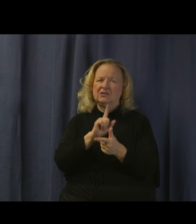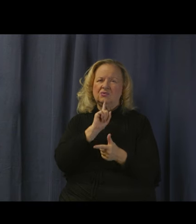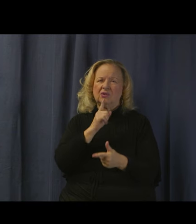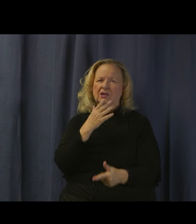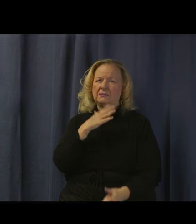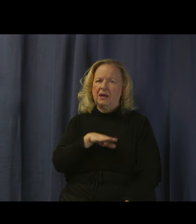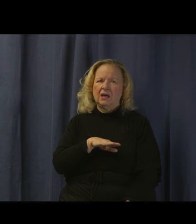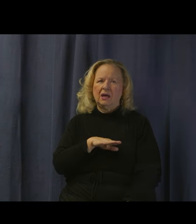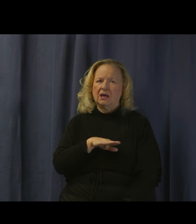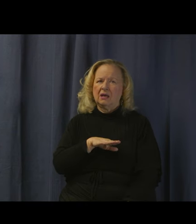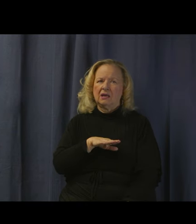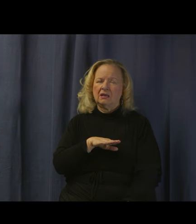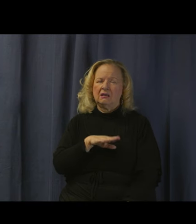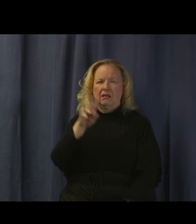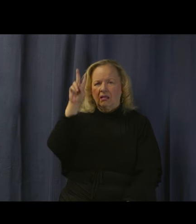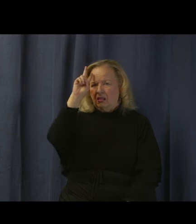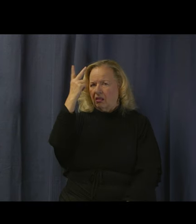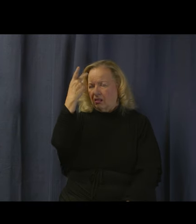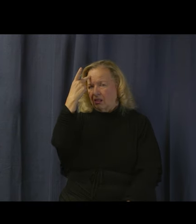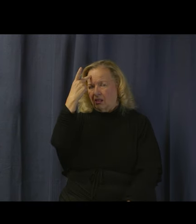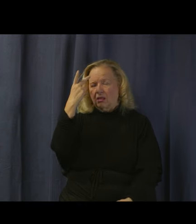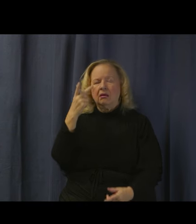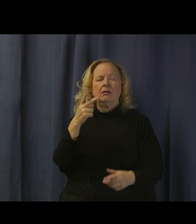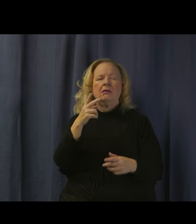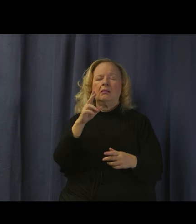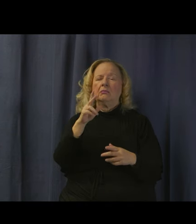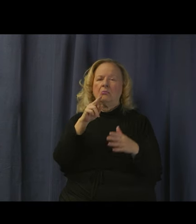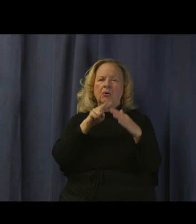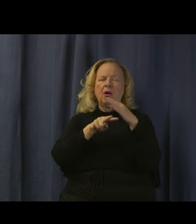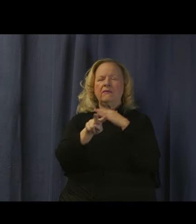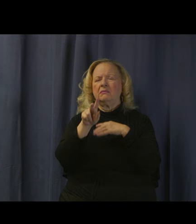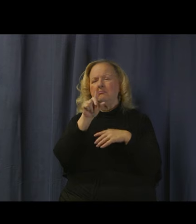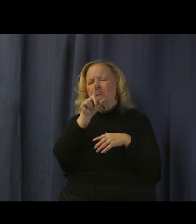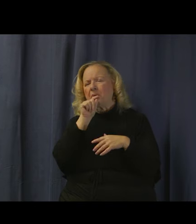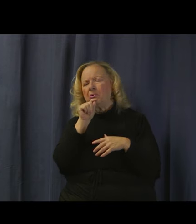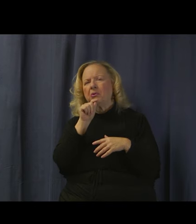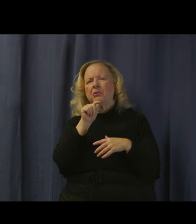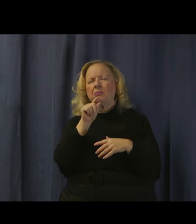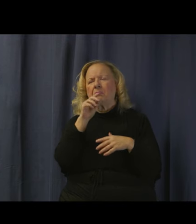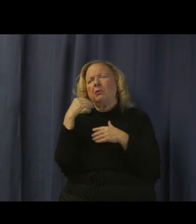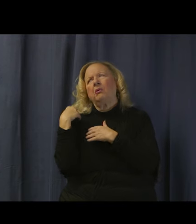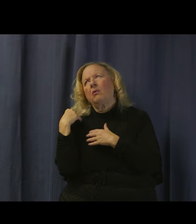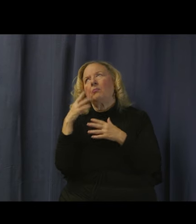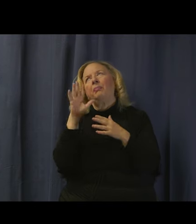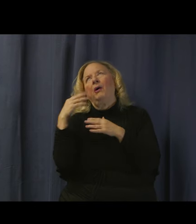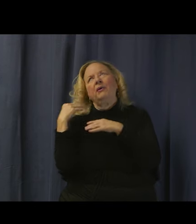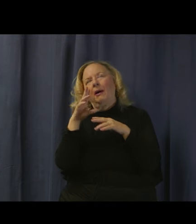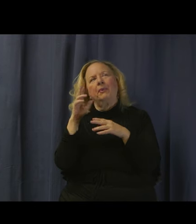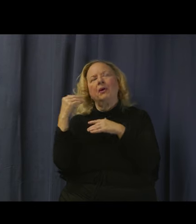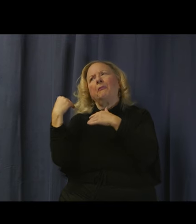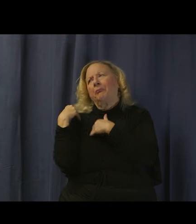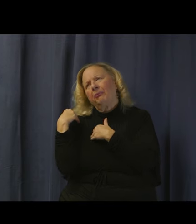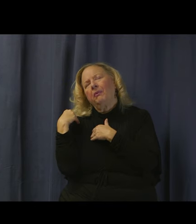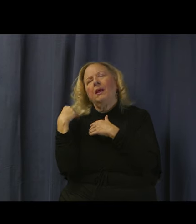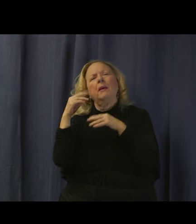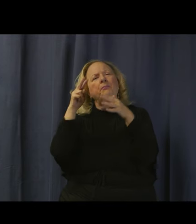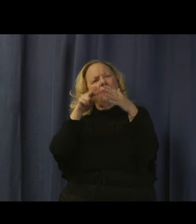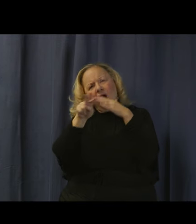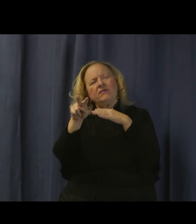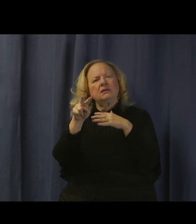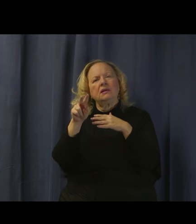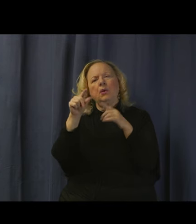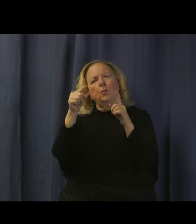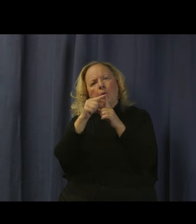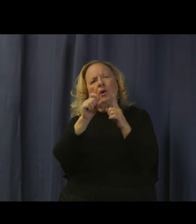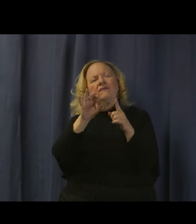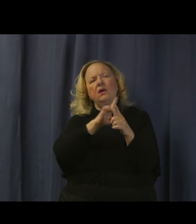prophets. It talks about the burden of the Lord. Wrong word. It's the prophecy, the word of the Lord. But there are